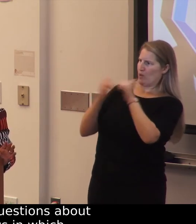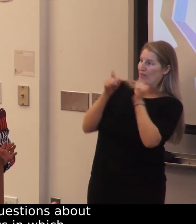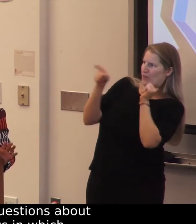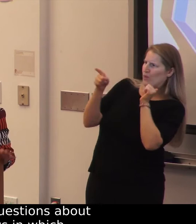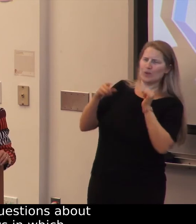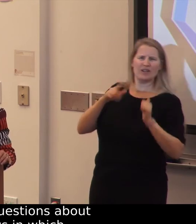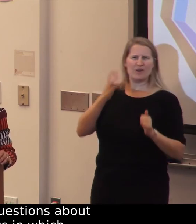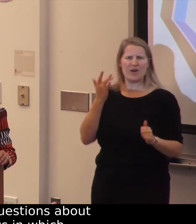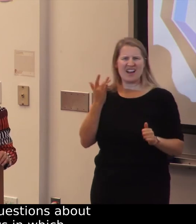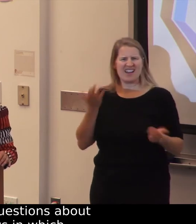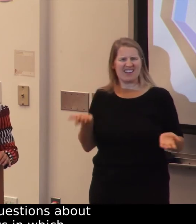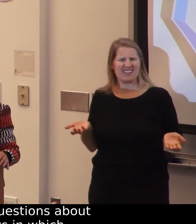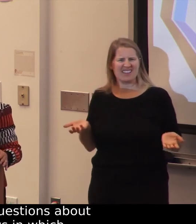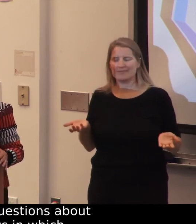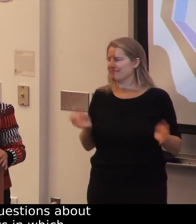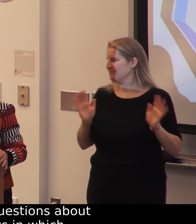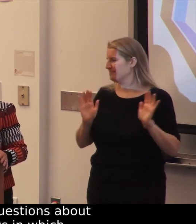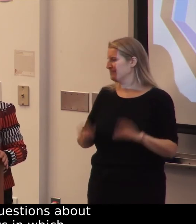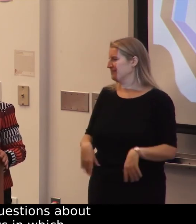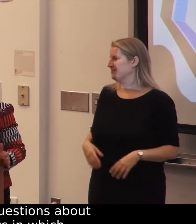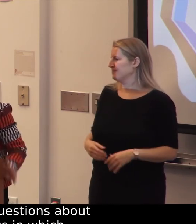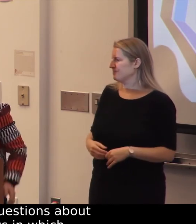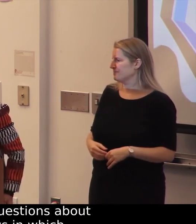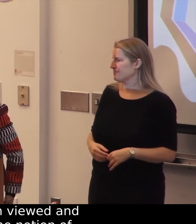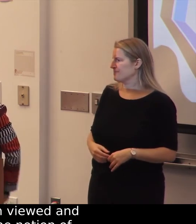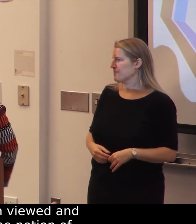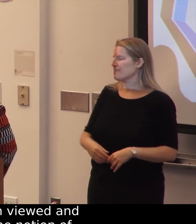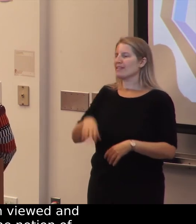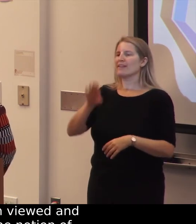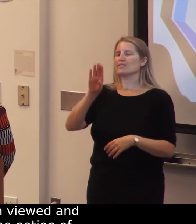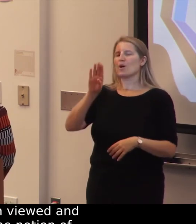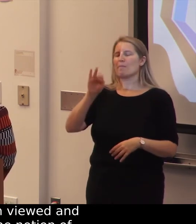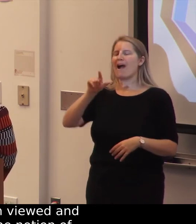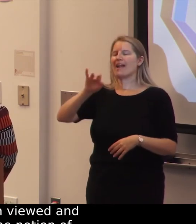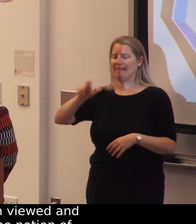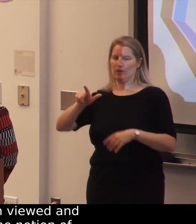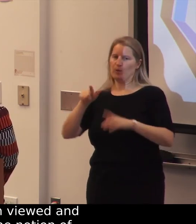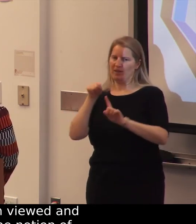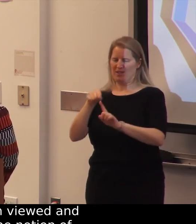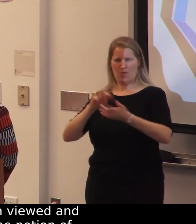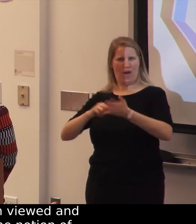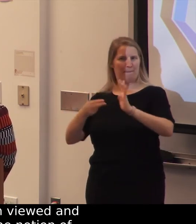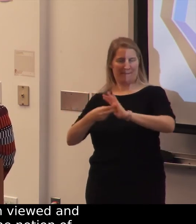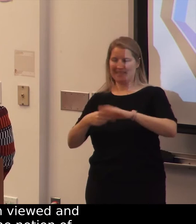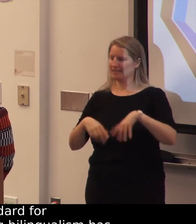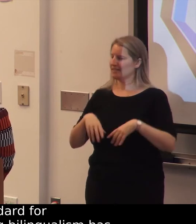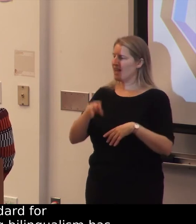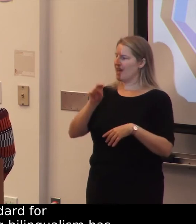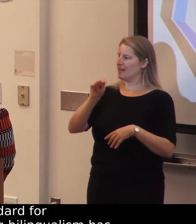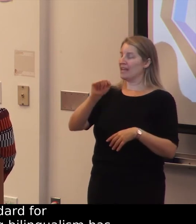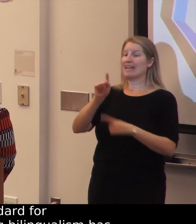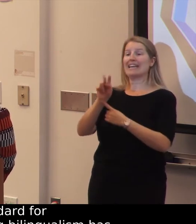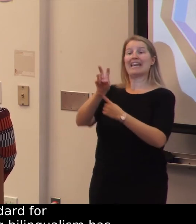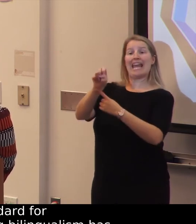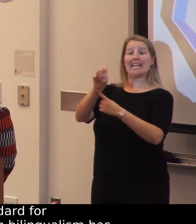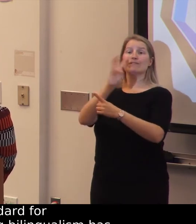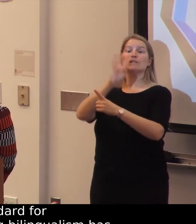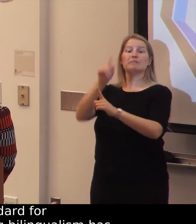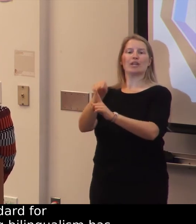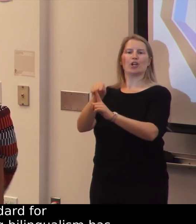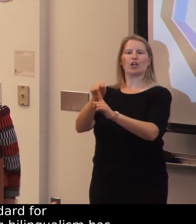There are many questions about the ways in which bilinguals have been viewed, and here's the notion of native speaker as a standard